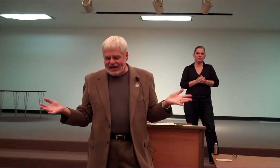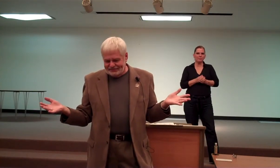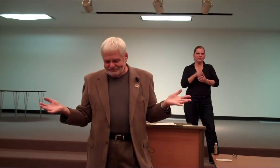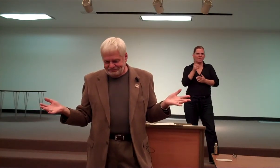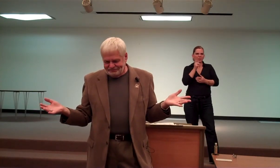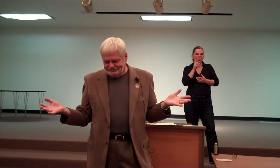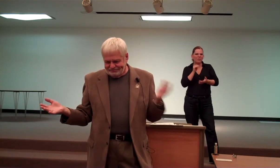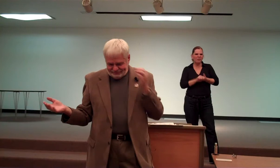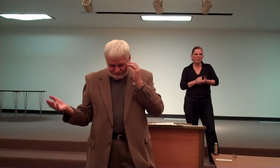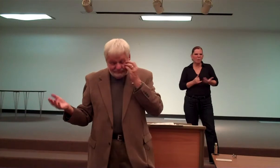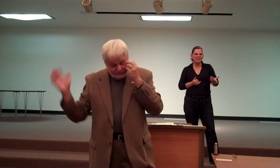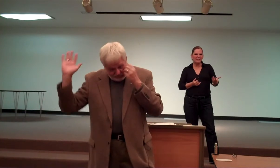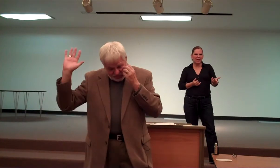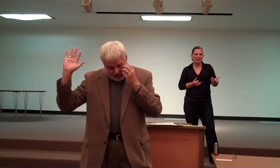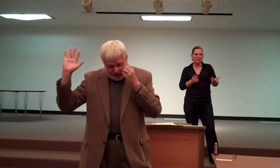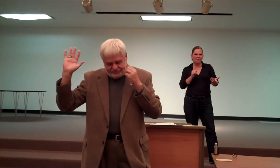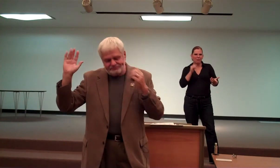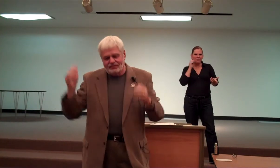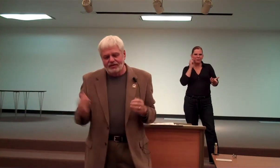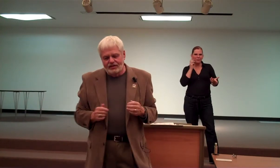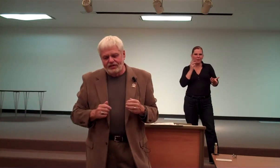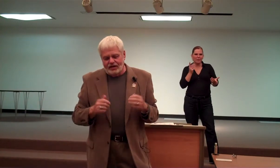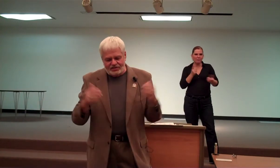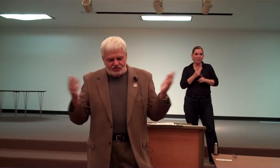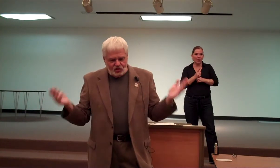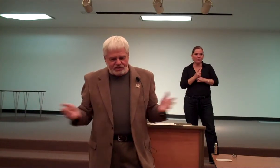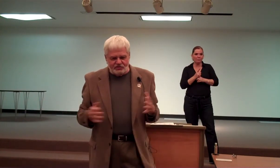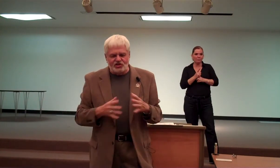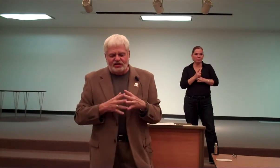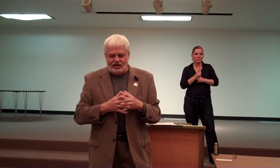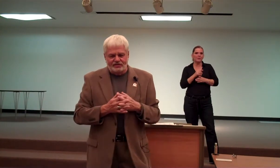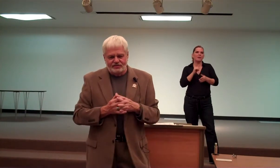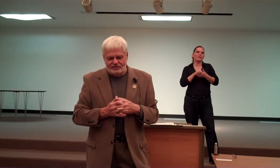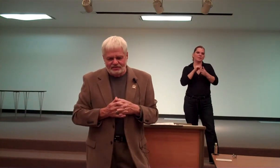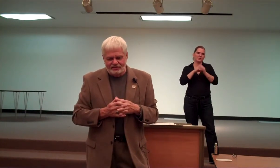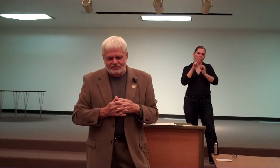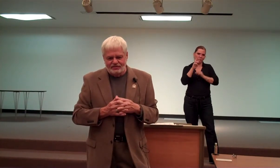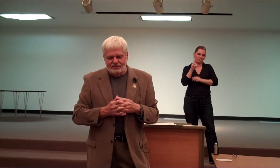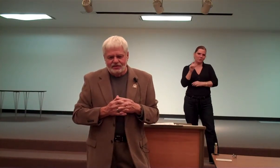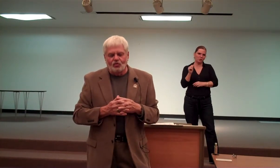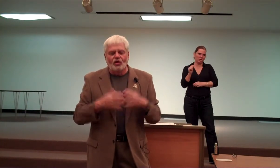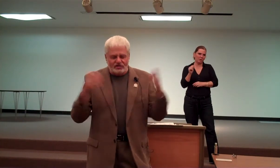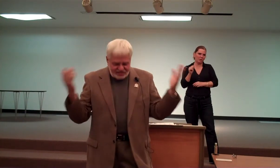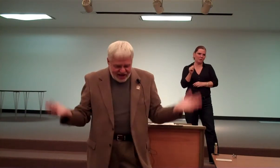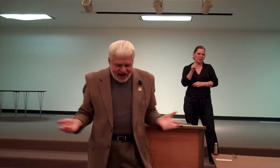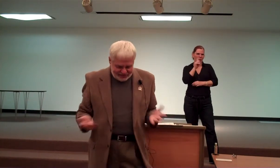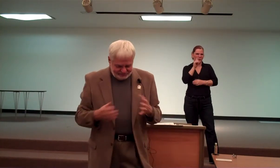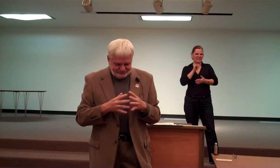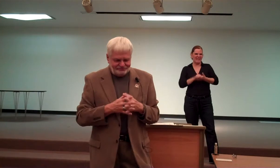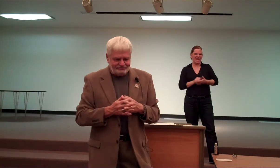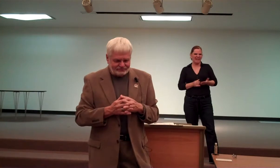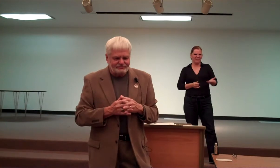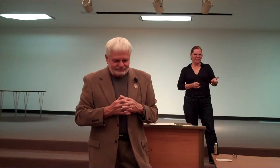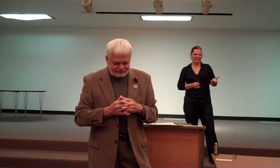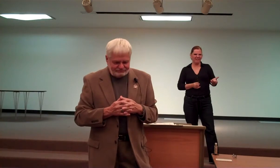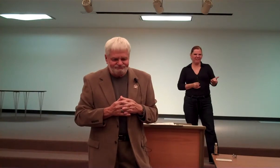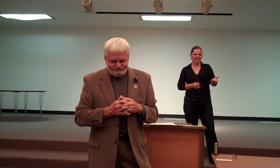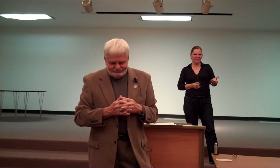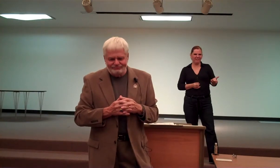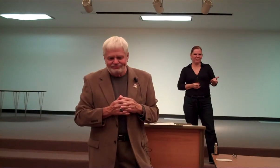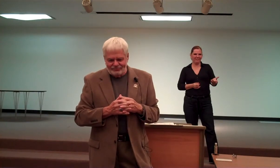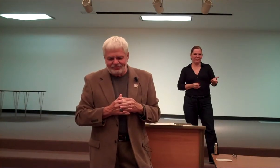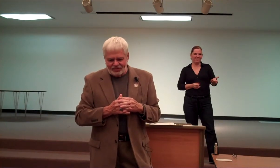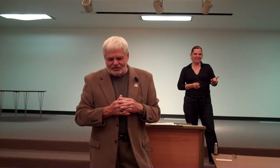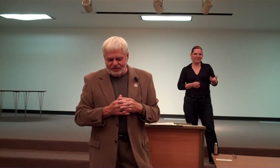Where's that? Right? That's in West Virginia. Where's